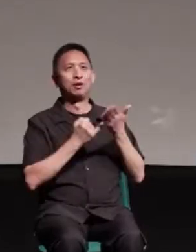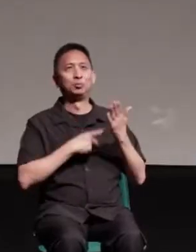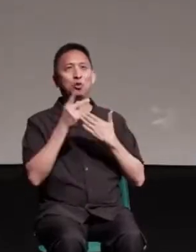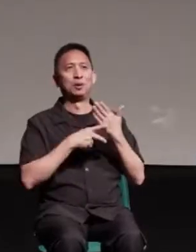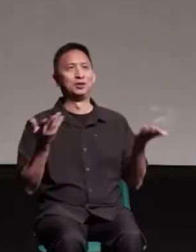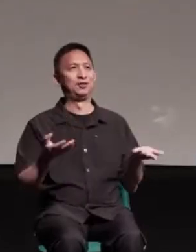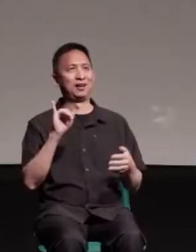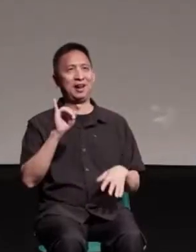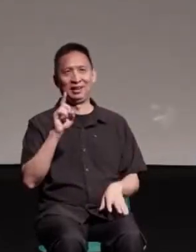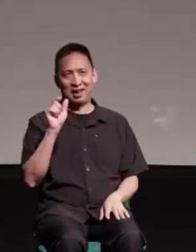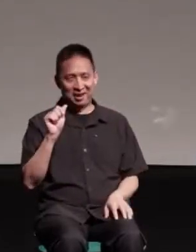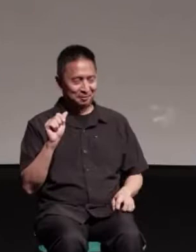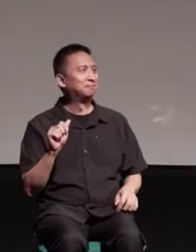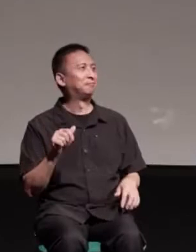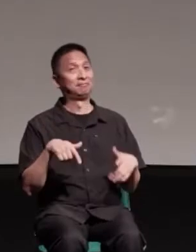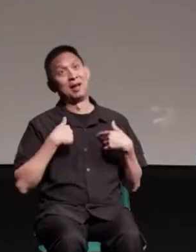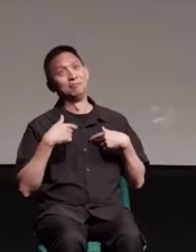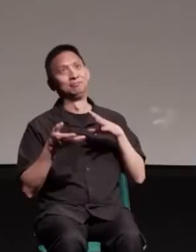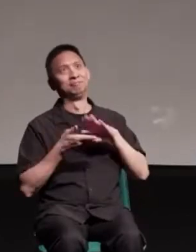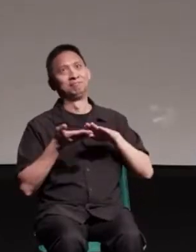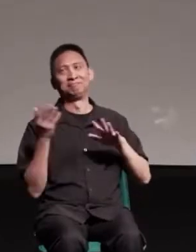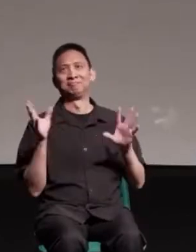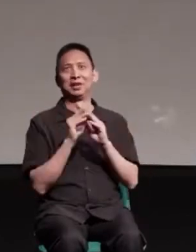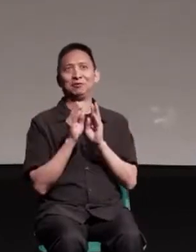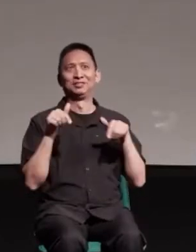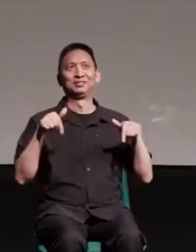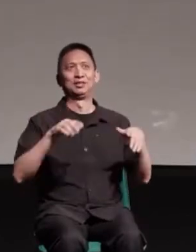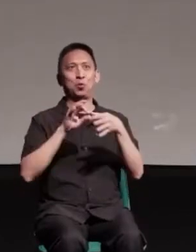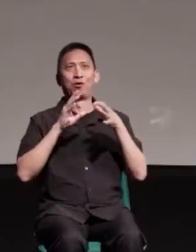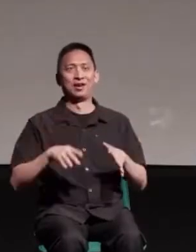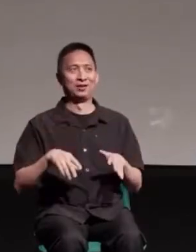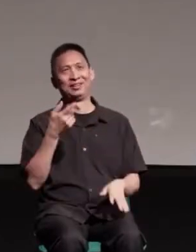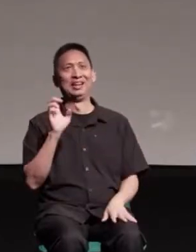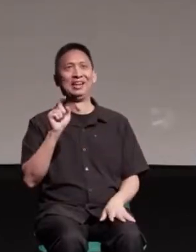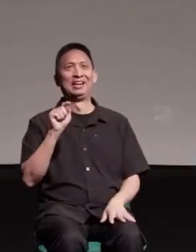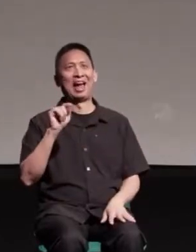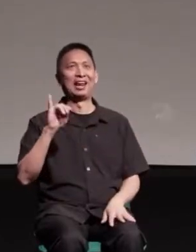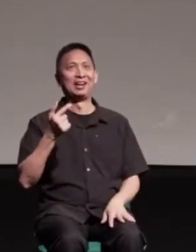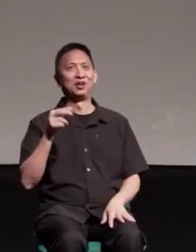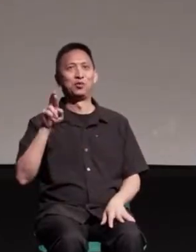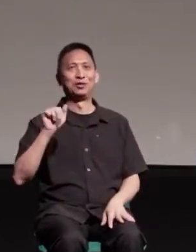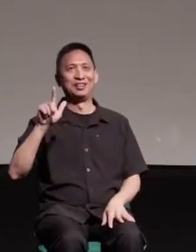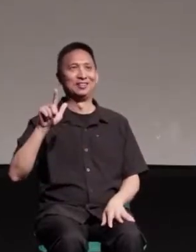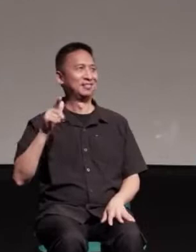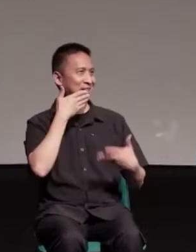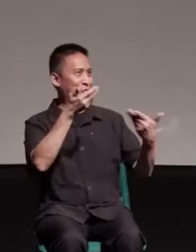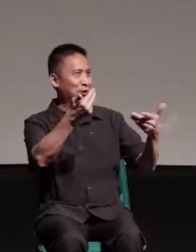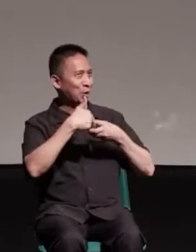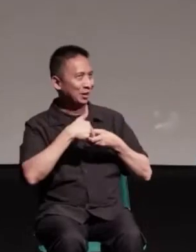at IDEA and the Conference Director of Getting Real. Thank you so much for being here.